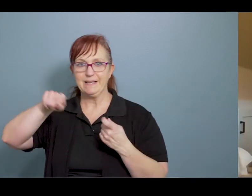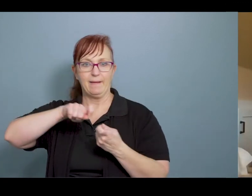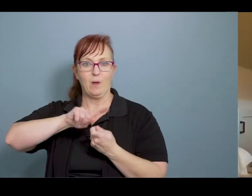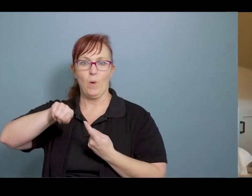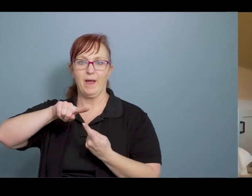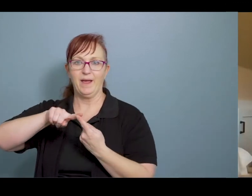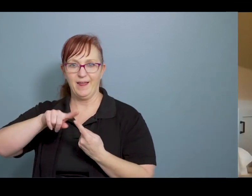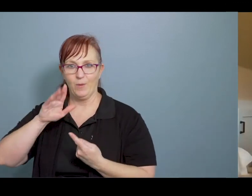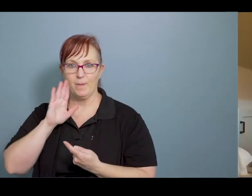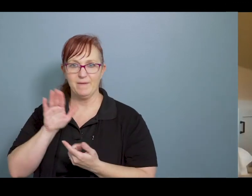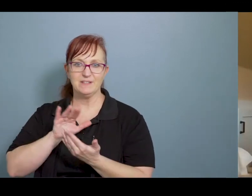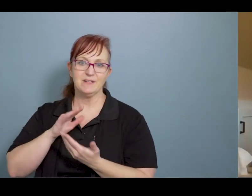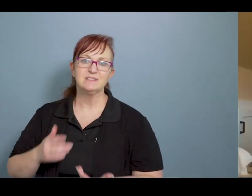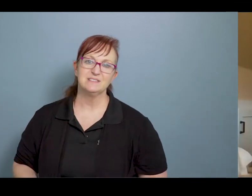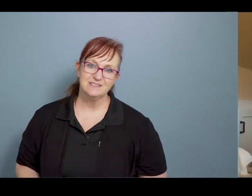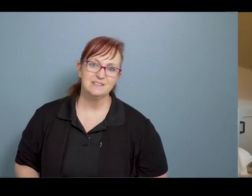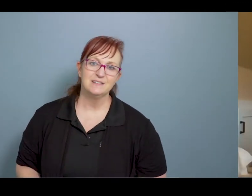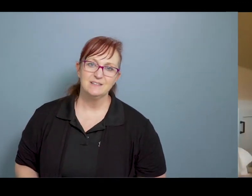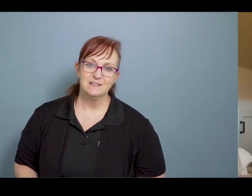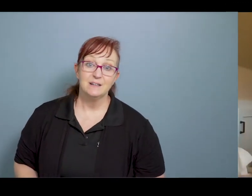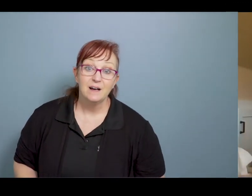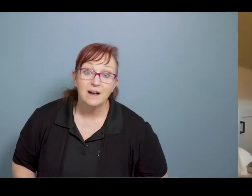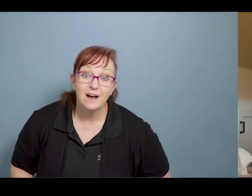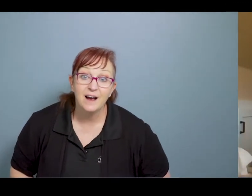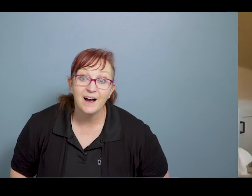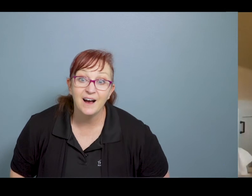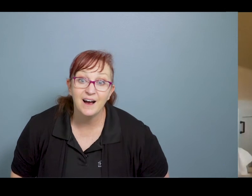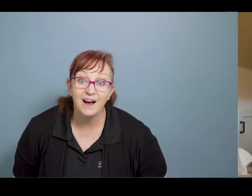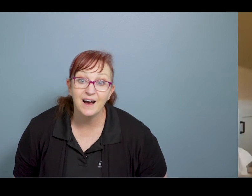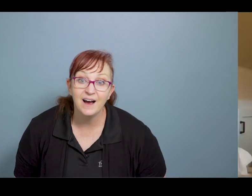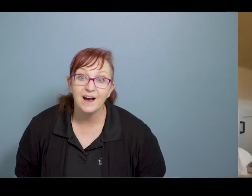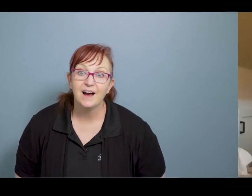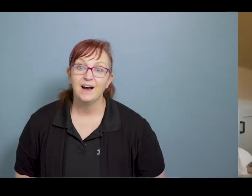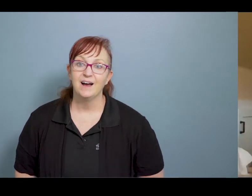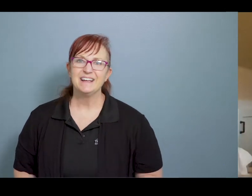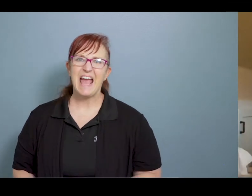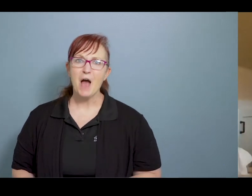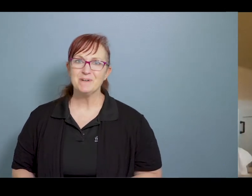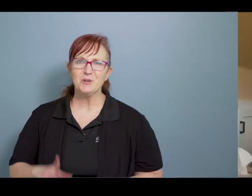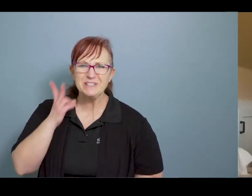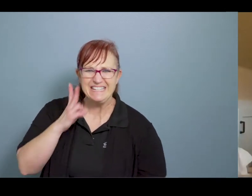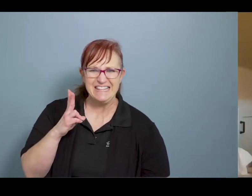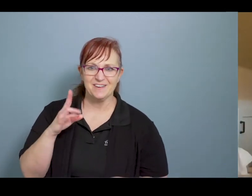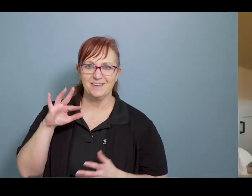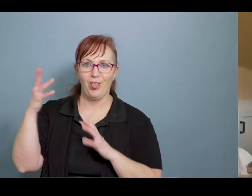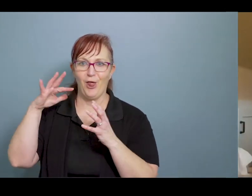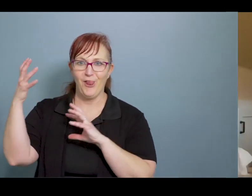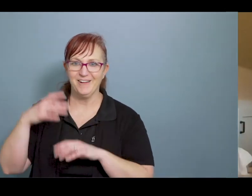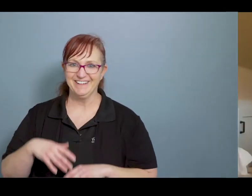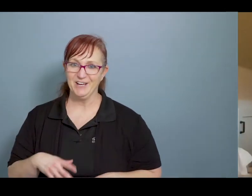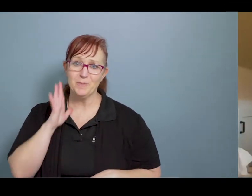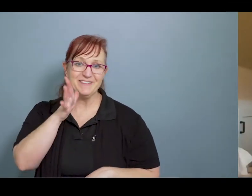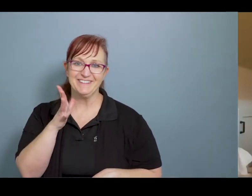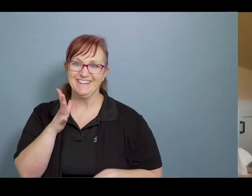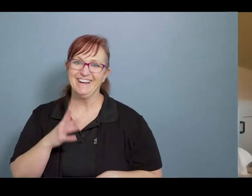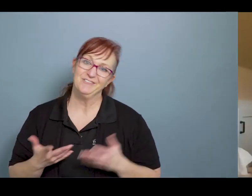when that's going to be. I think optimistically, we'd like to think in and around the June timeframe. You know,